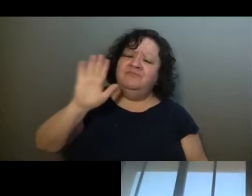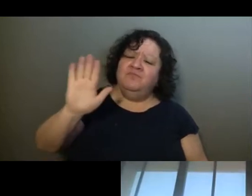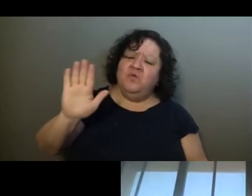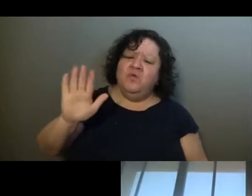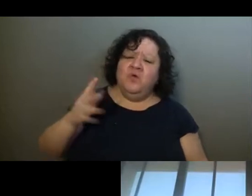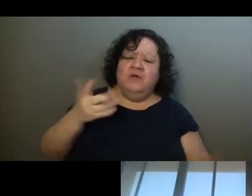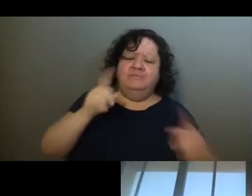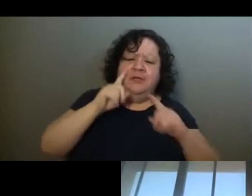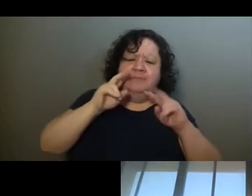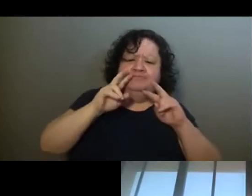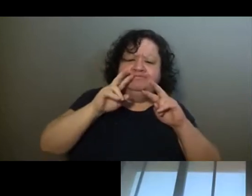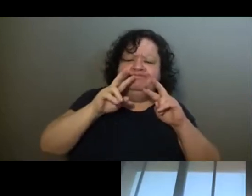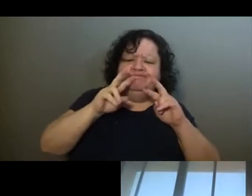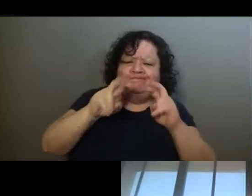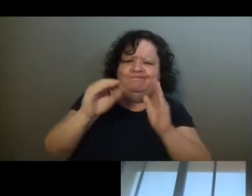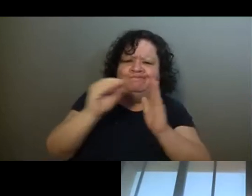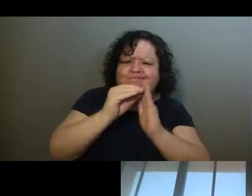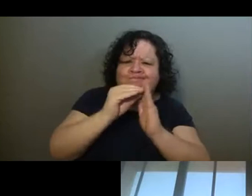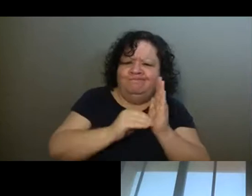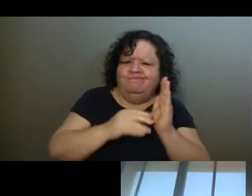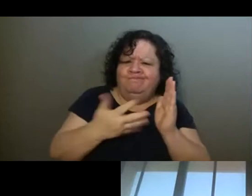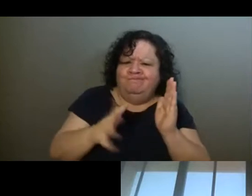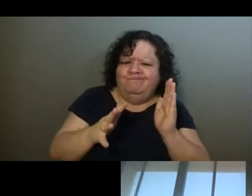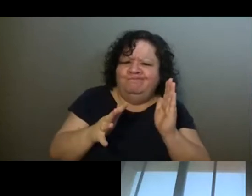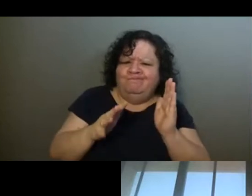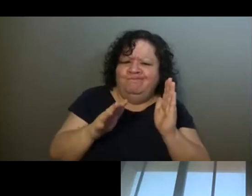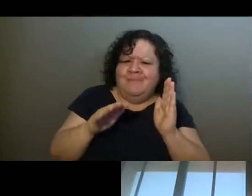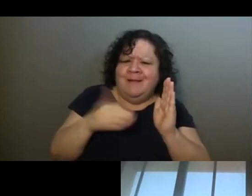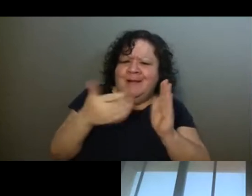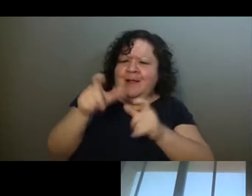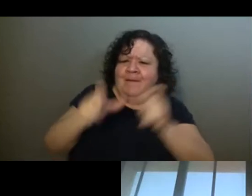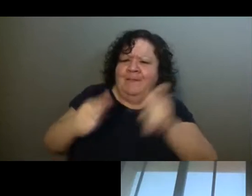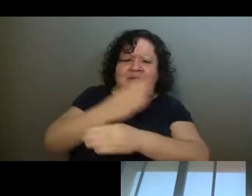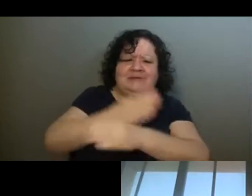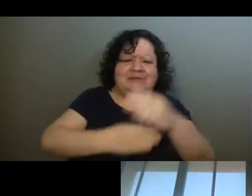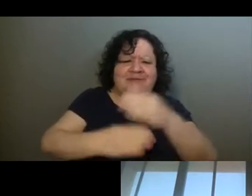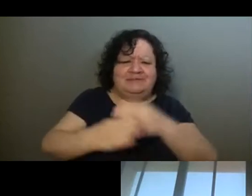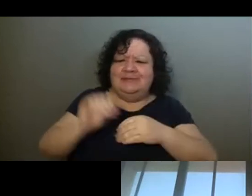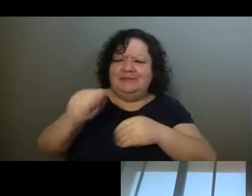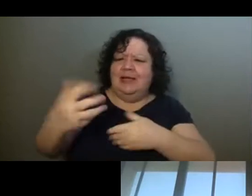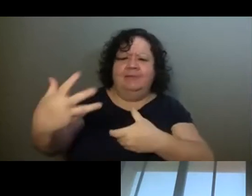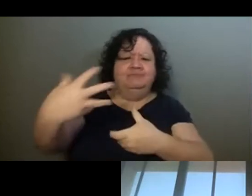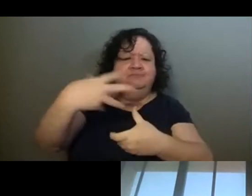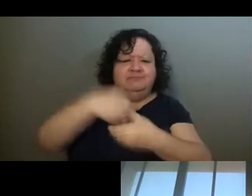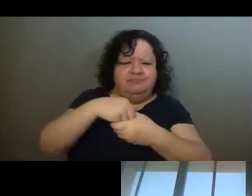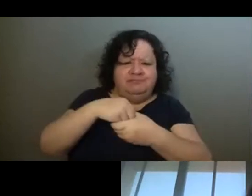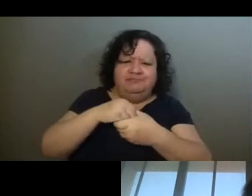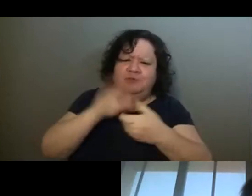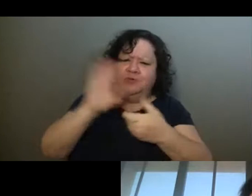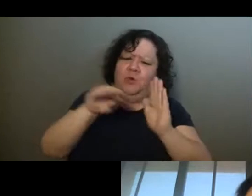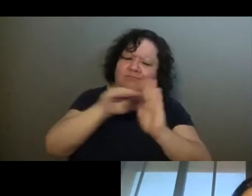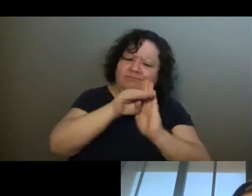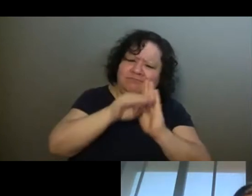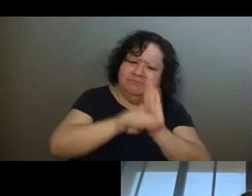their representative organizations in development initiatives, whether it be focused